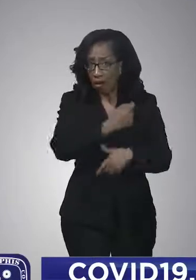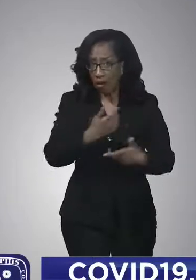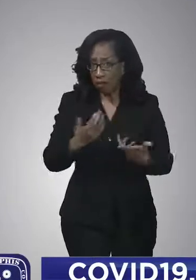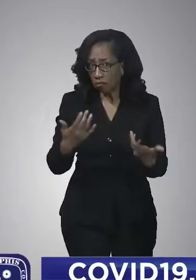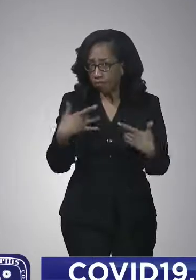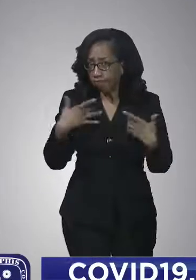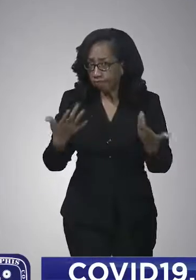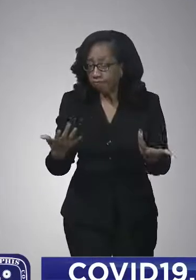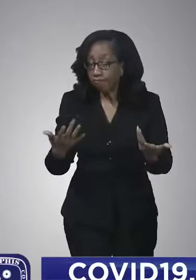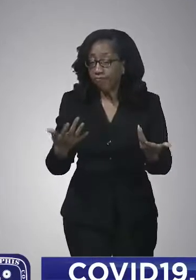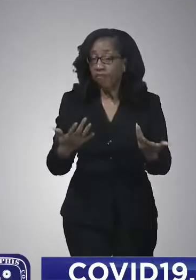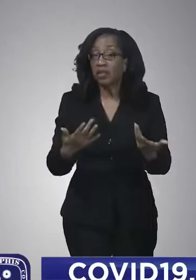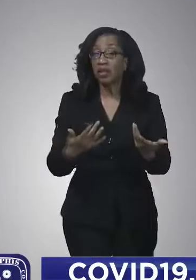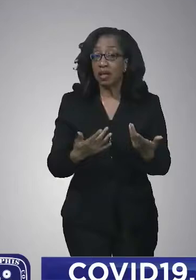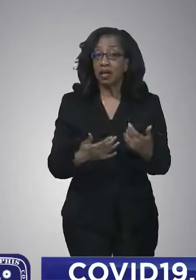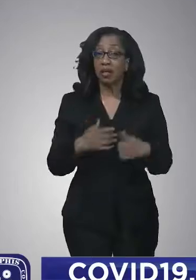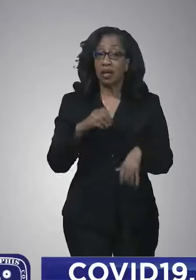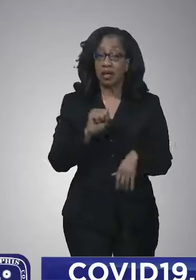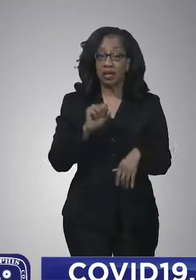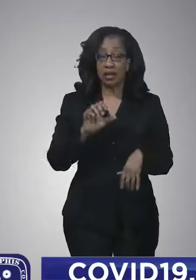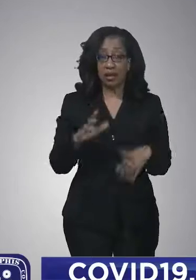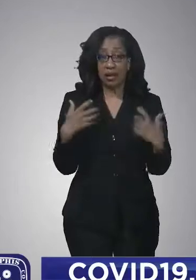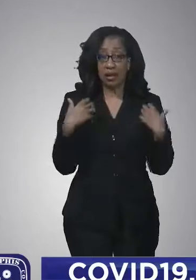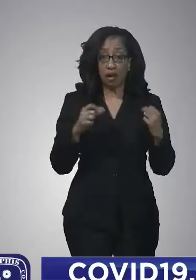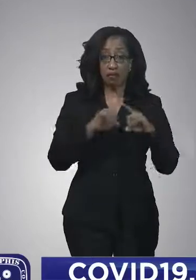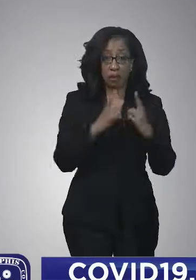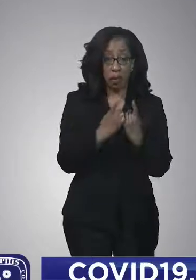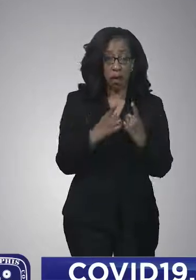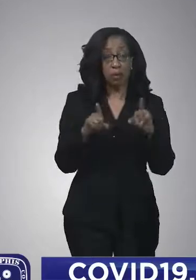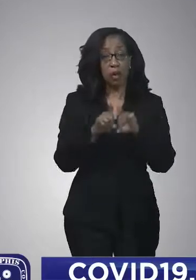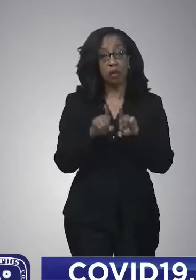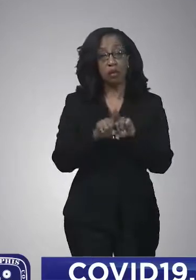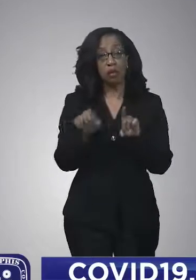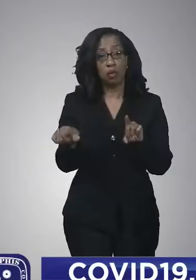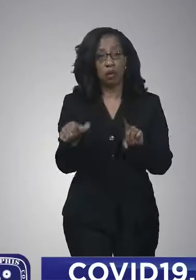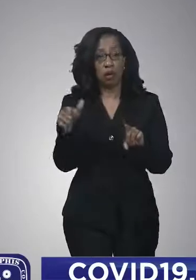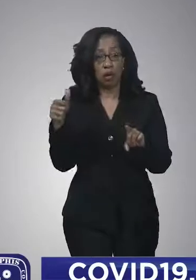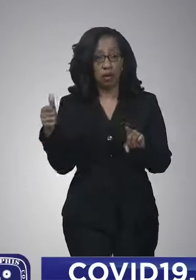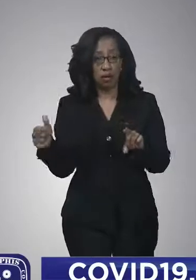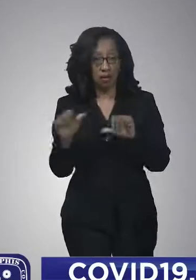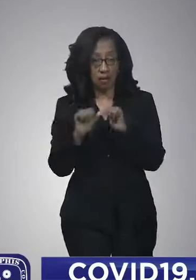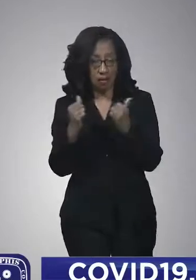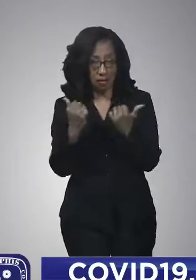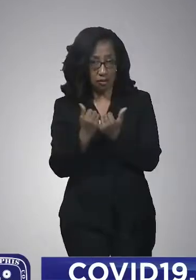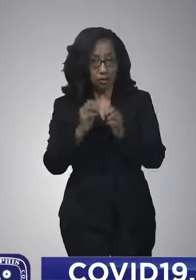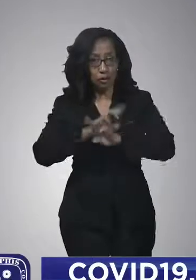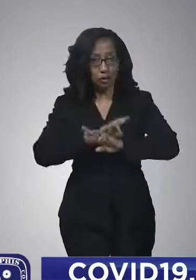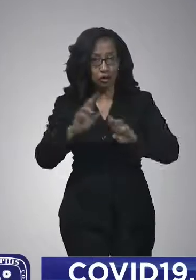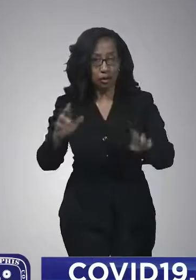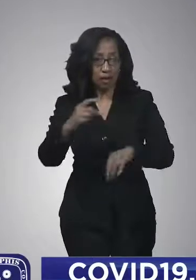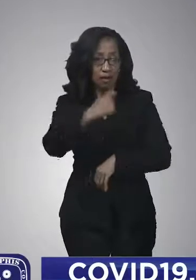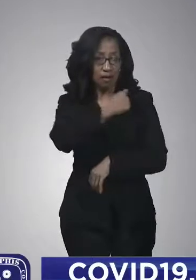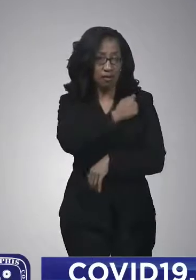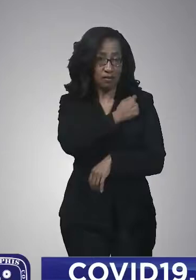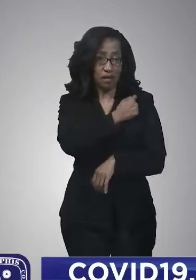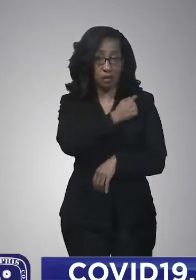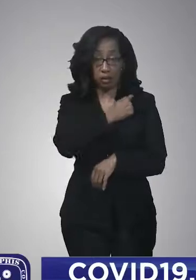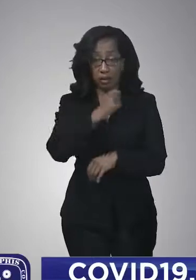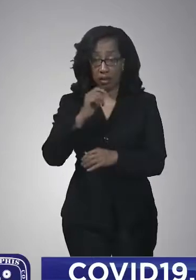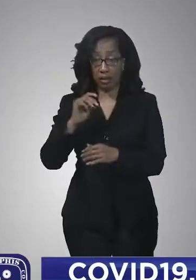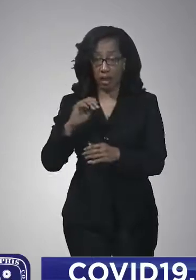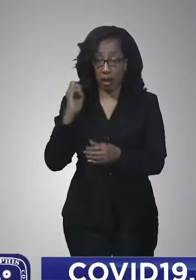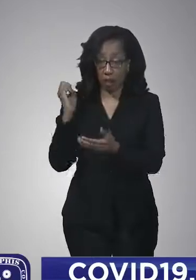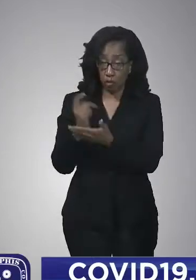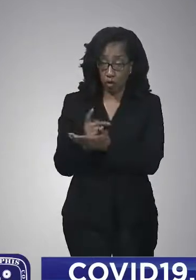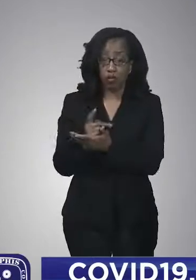Department and the other providers in the community will be prepared to start giving those vaccinations almost as soon as they are